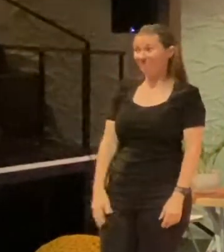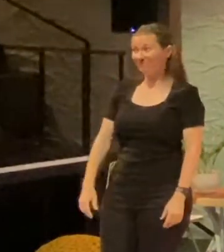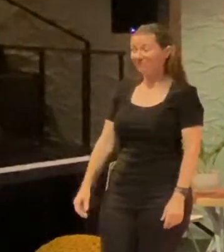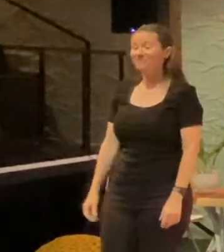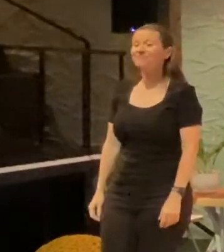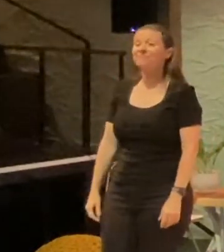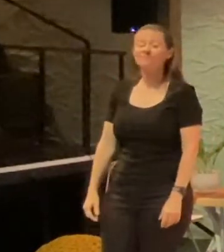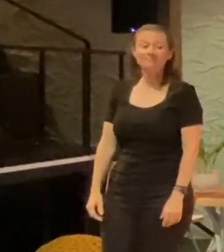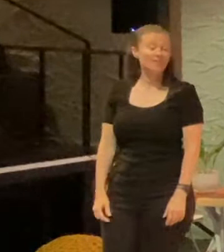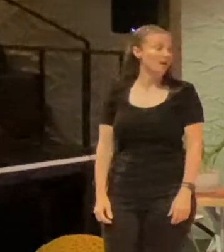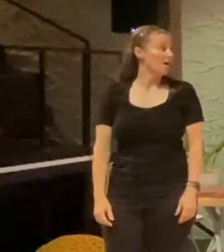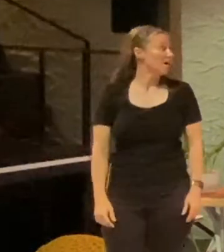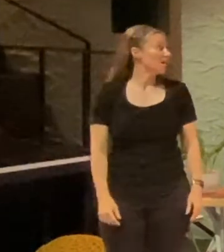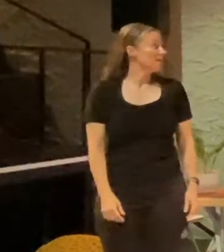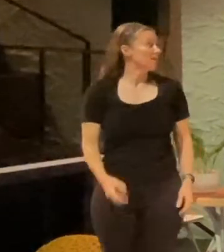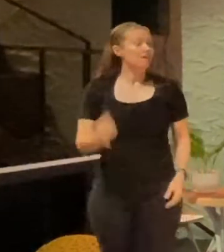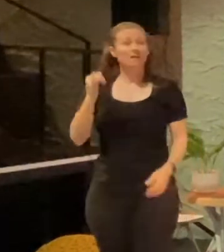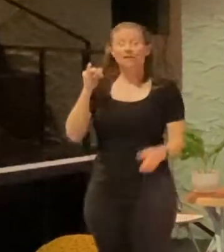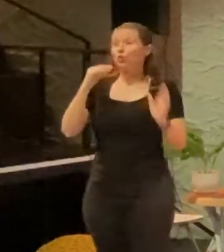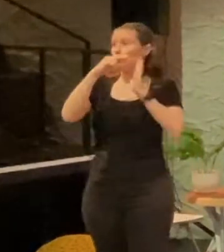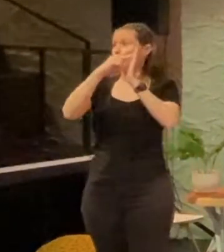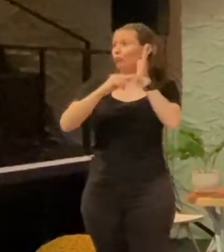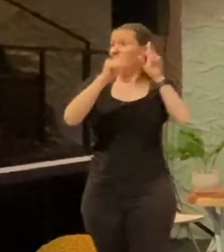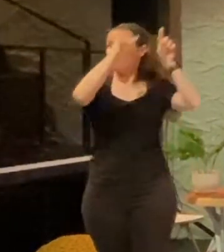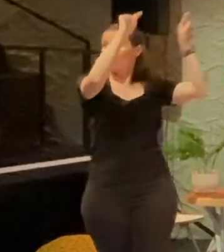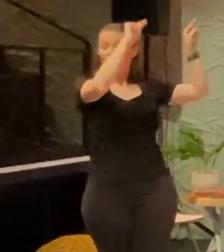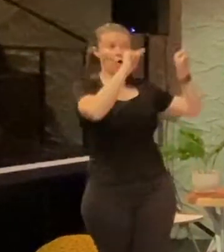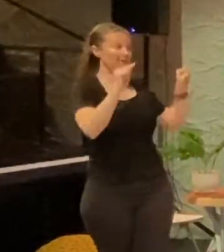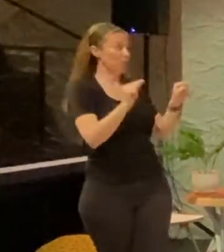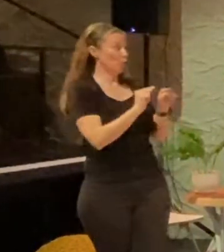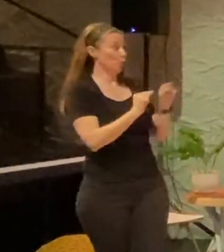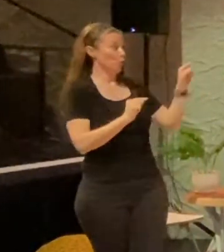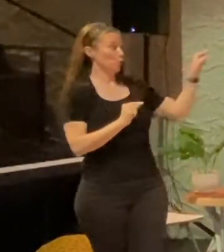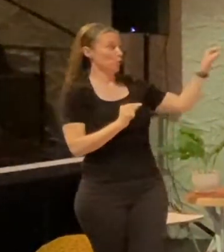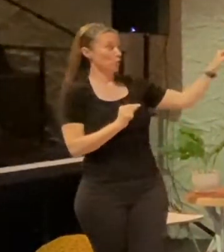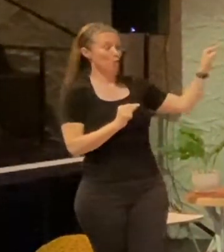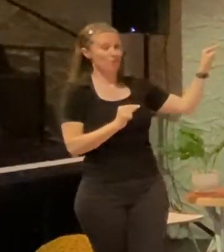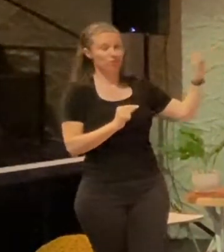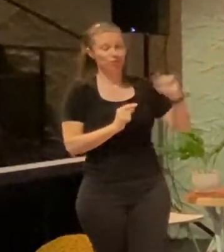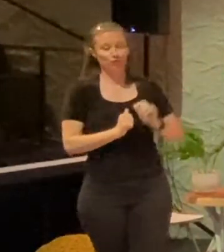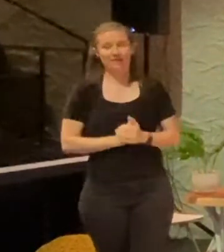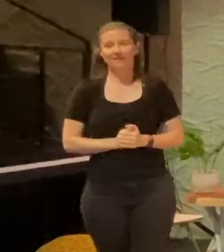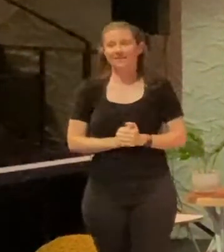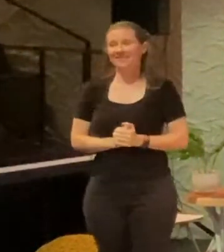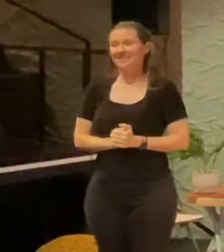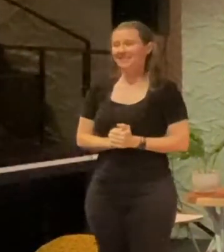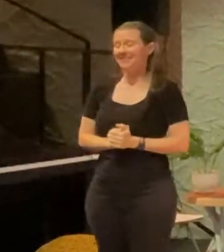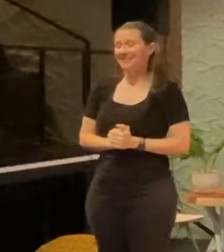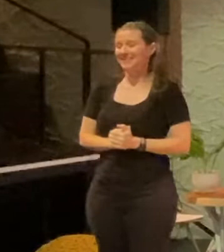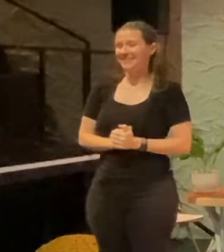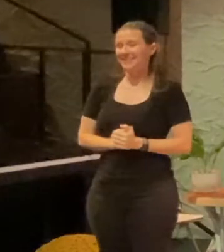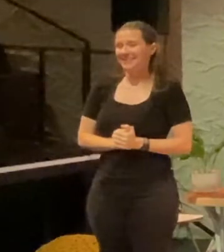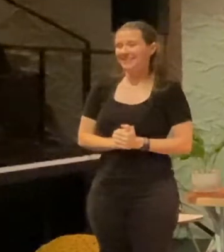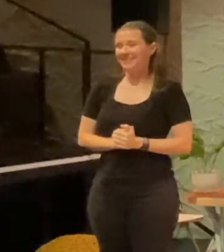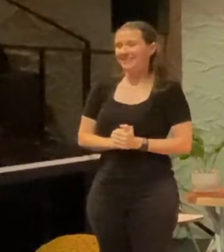And if you don't have a Bible, you can just read along here with us on the screen.